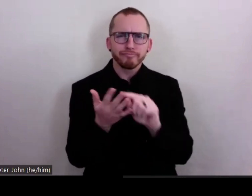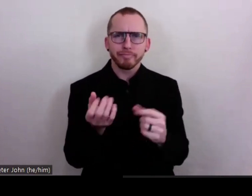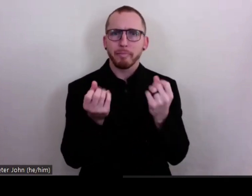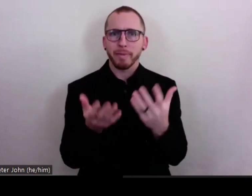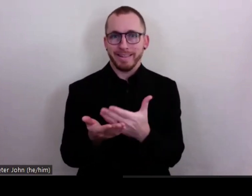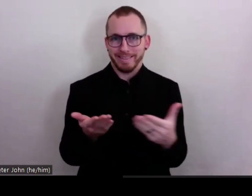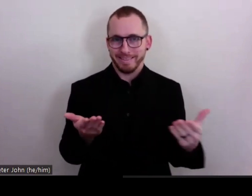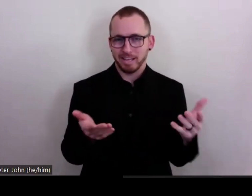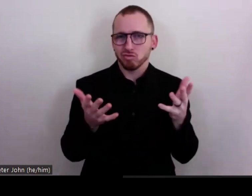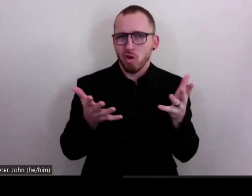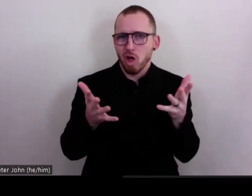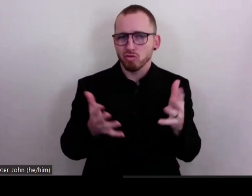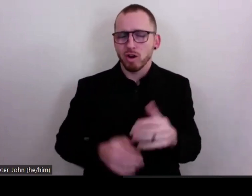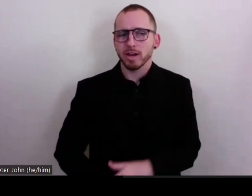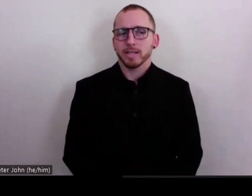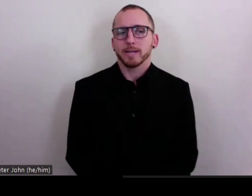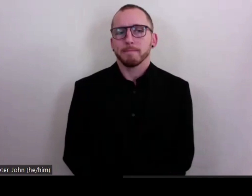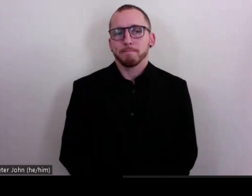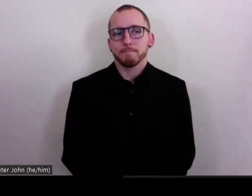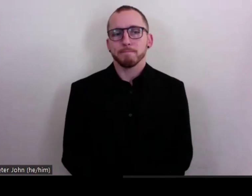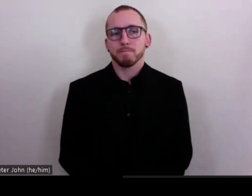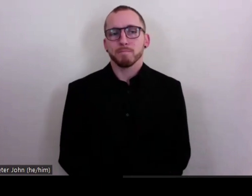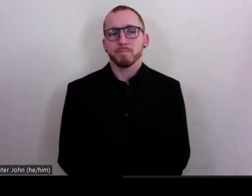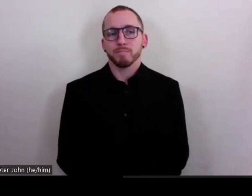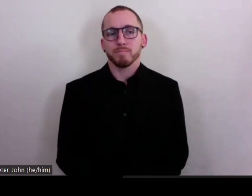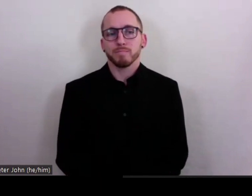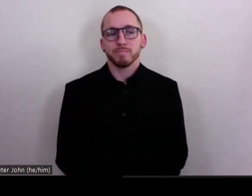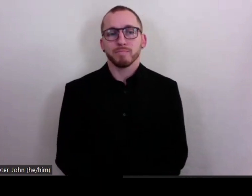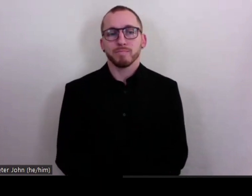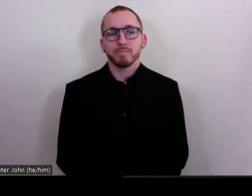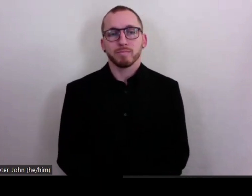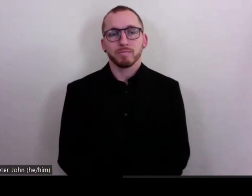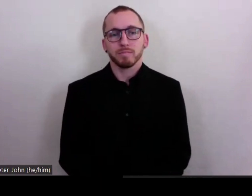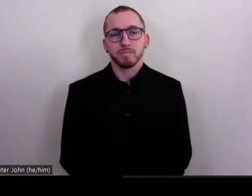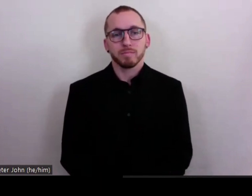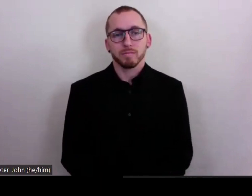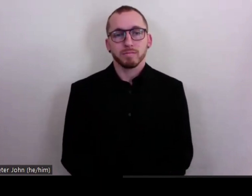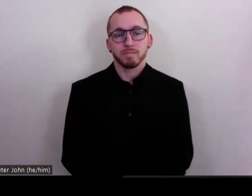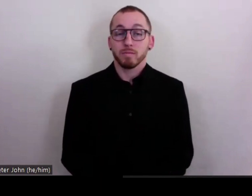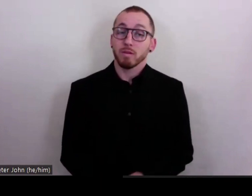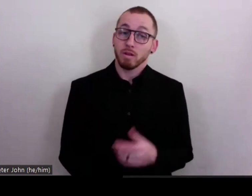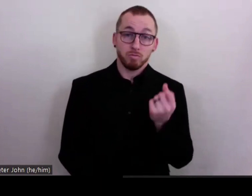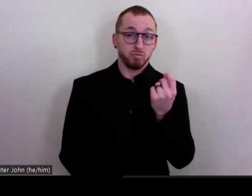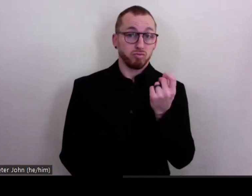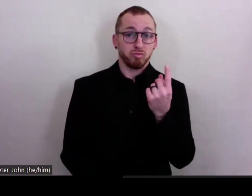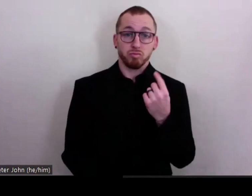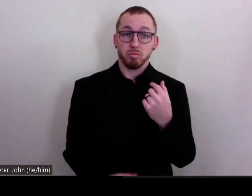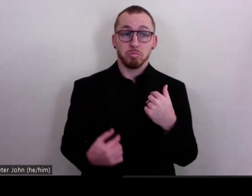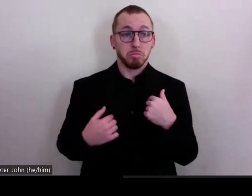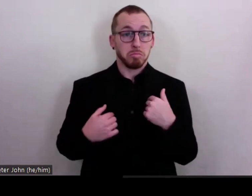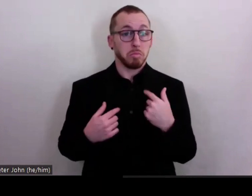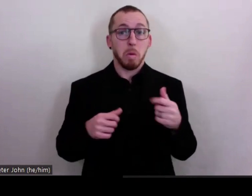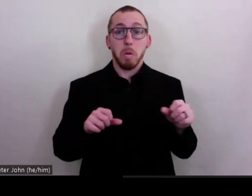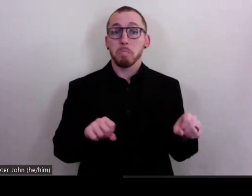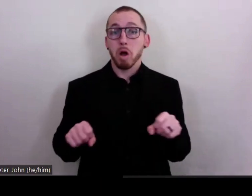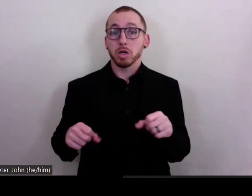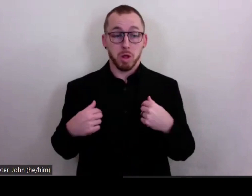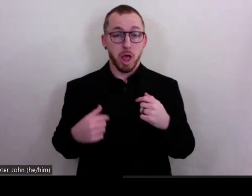and it is not lost on me that I could be one of the first Black and queer people that you have had the opportunity and